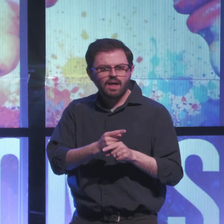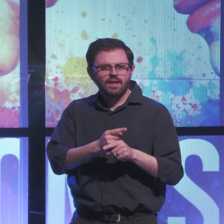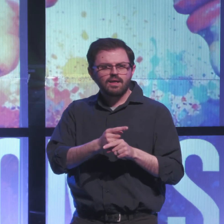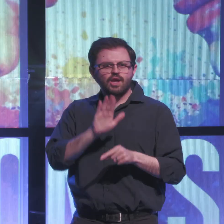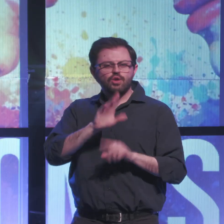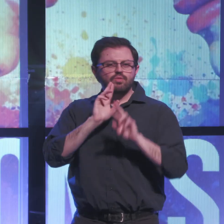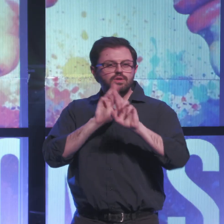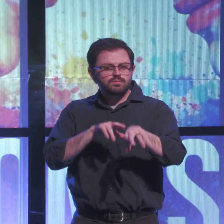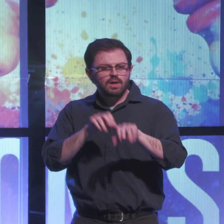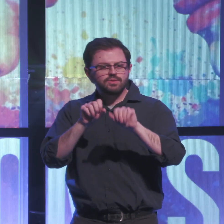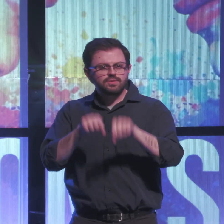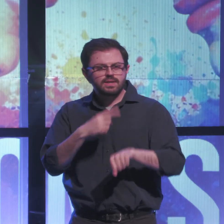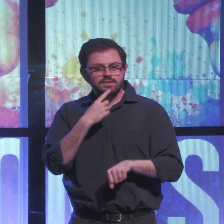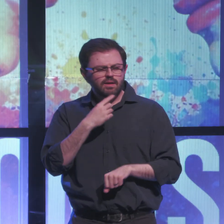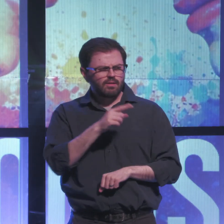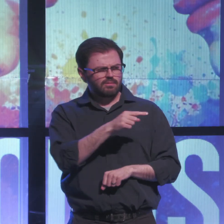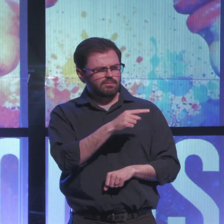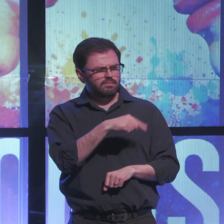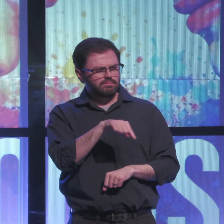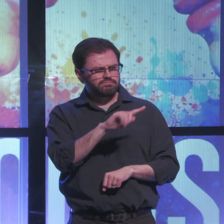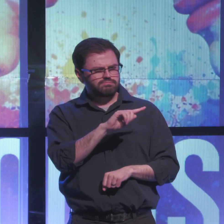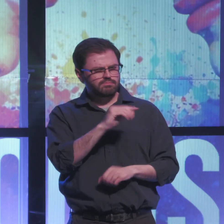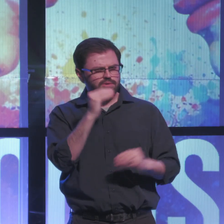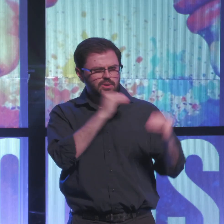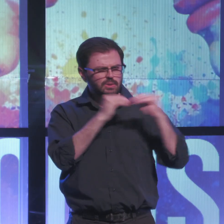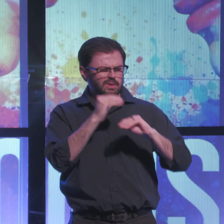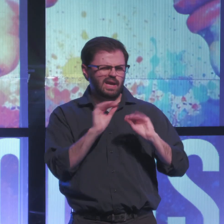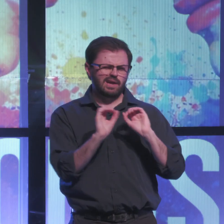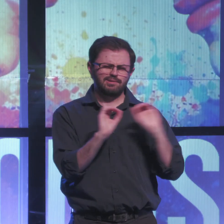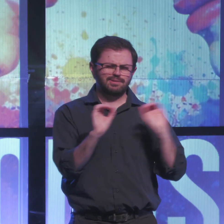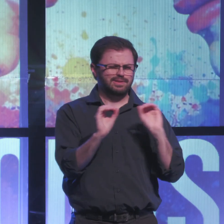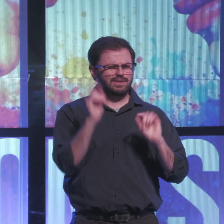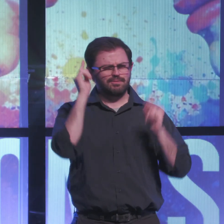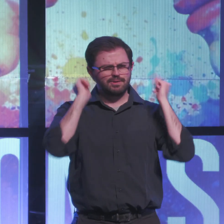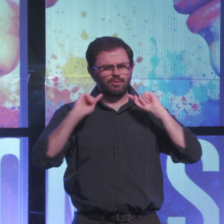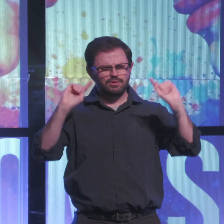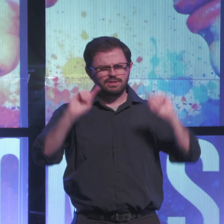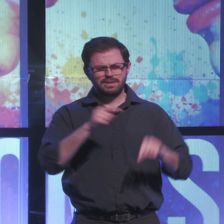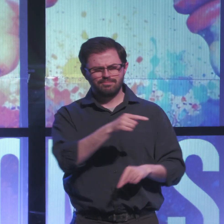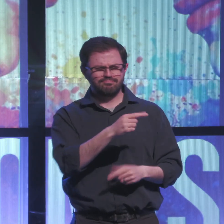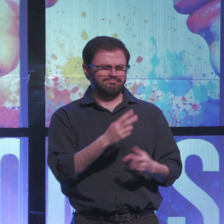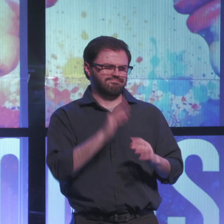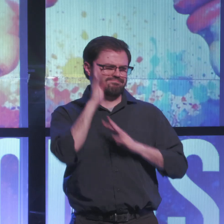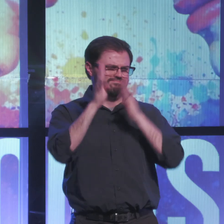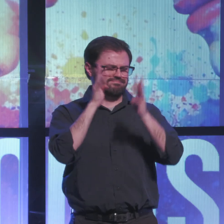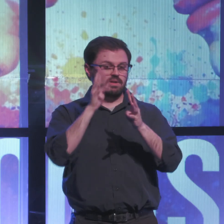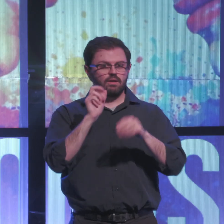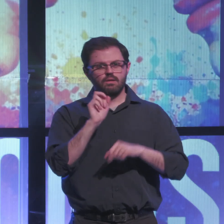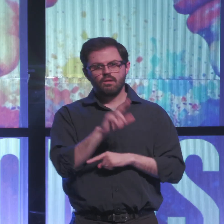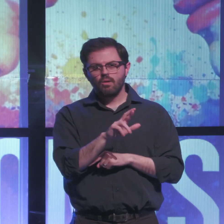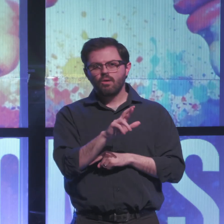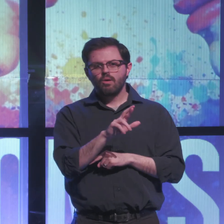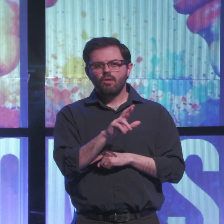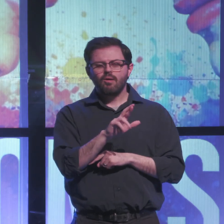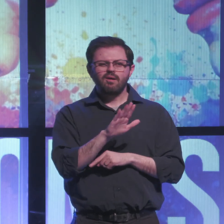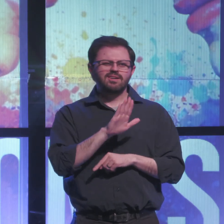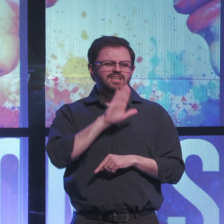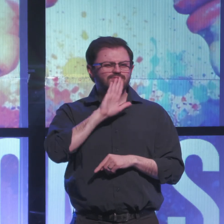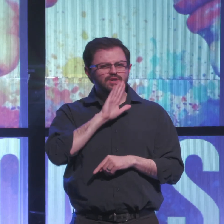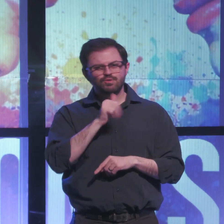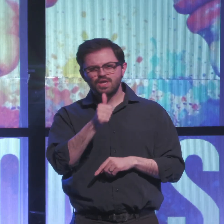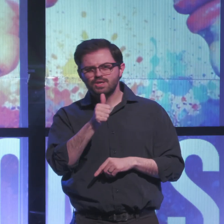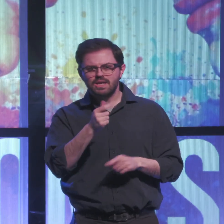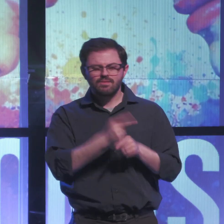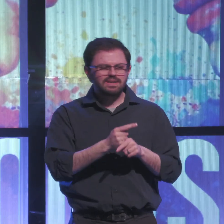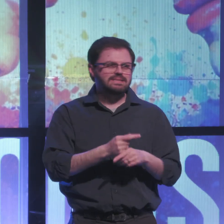response could be they're all lying to you. Right? No, there were no bighorn sheep. You're making that up. Or you get irritated with yourself. Oh, I can't